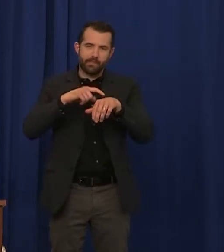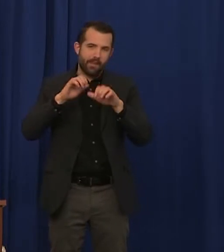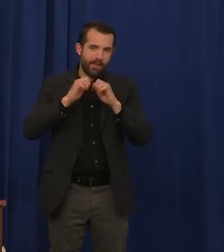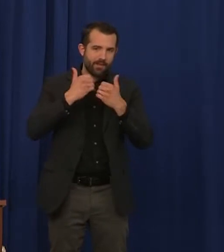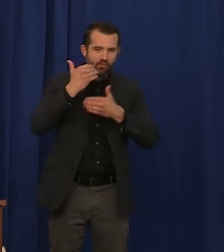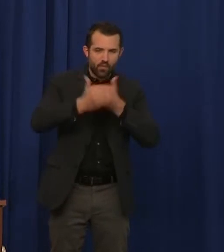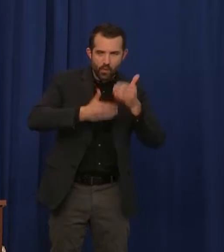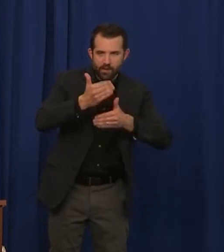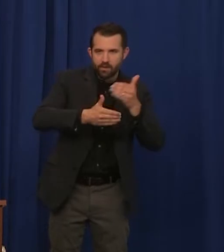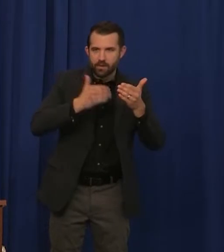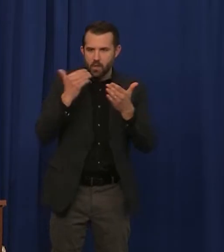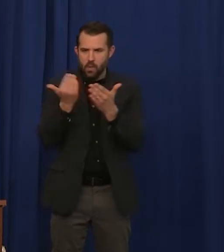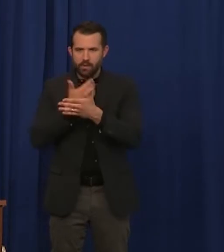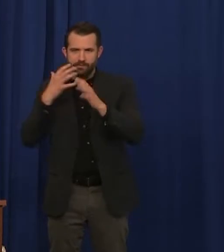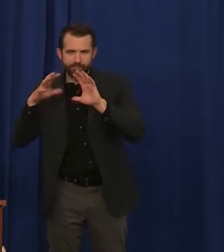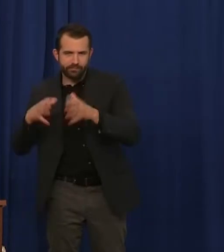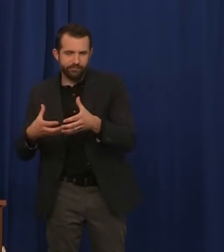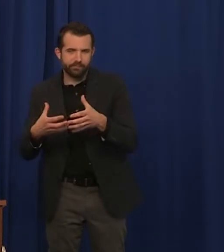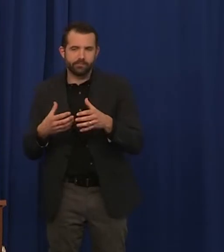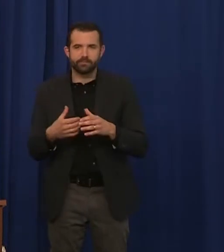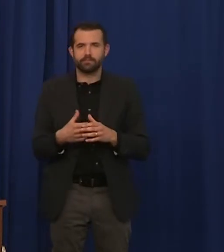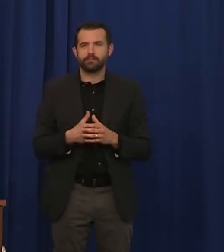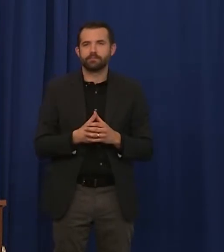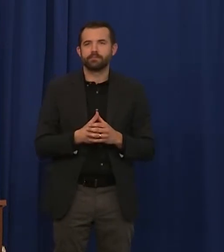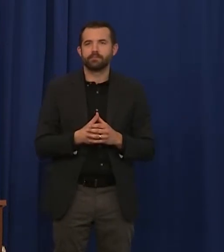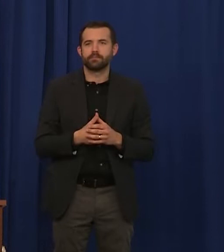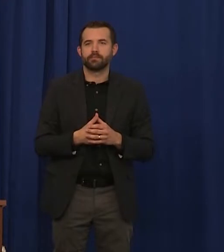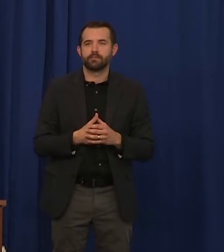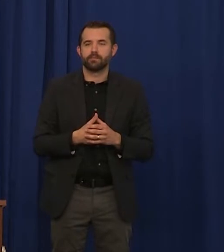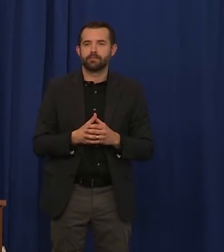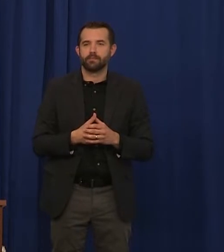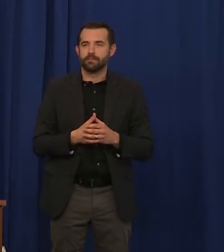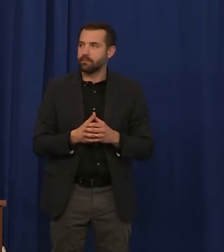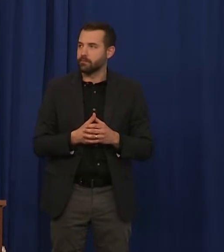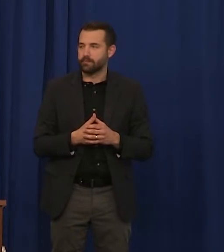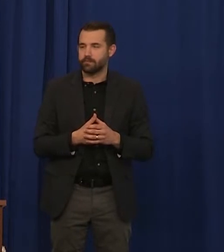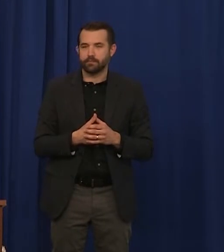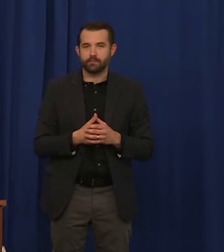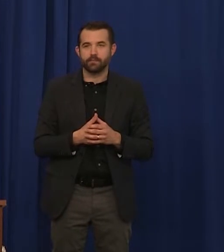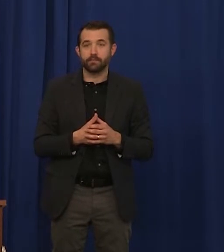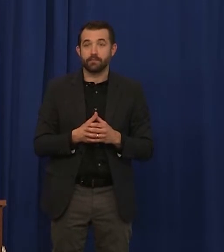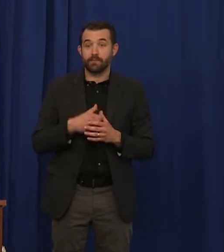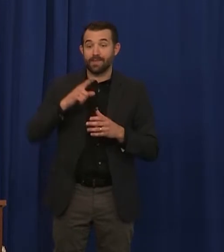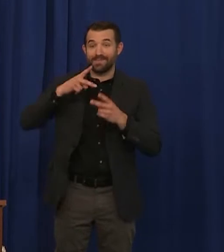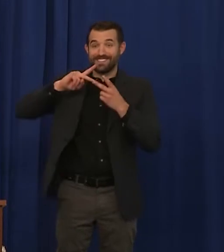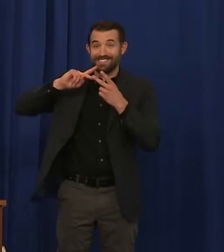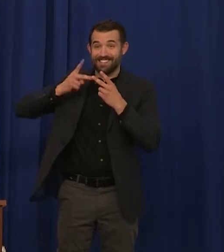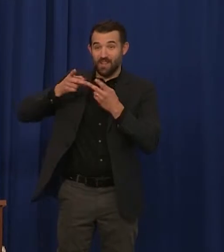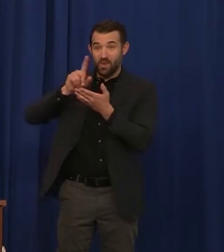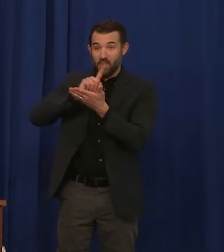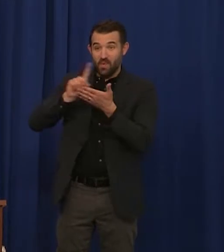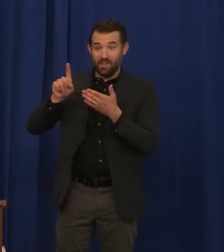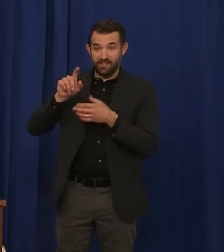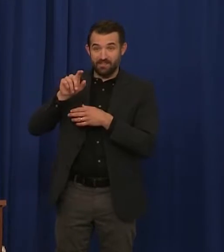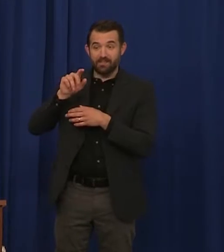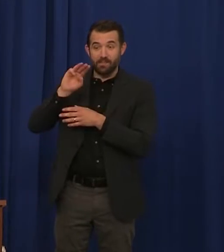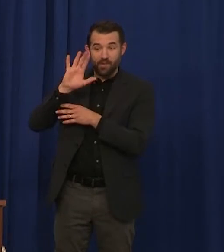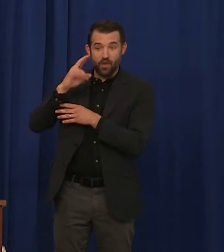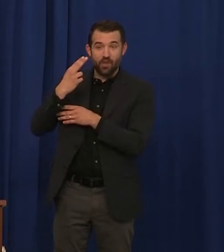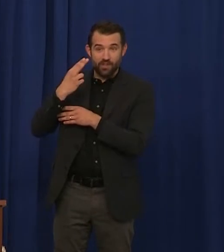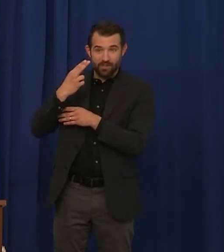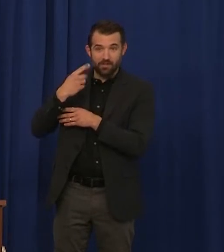the second week in March, we had under 700 initial claims,